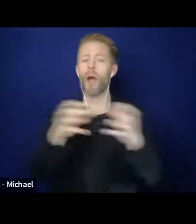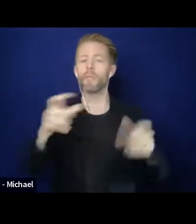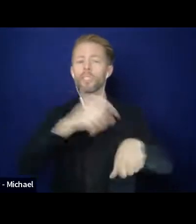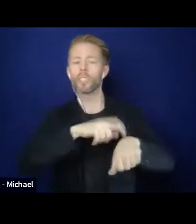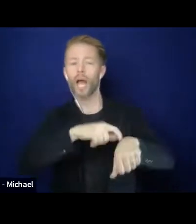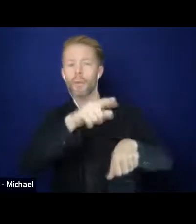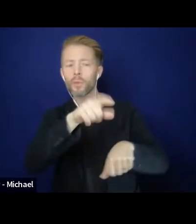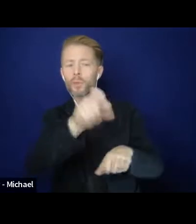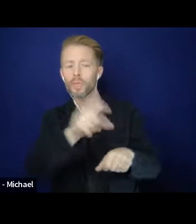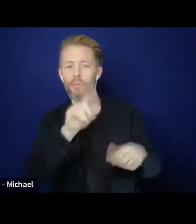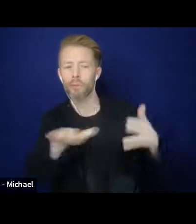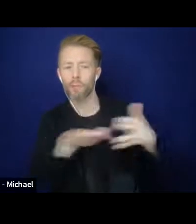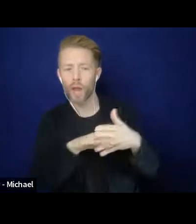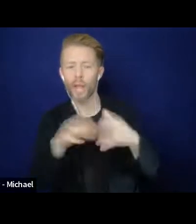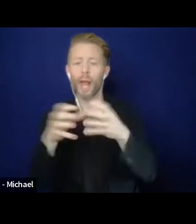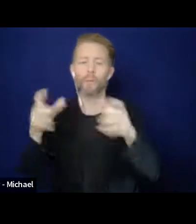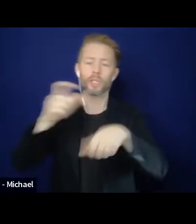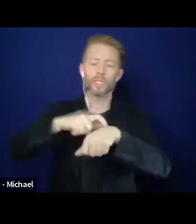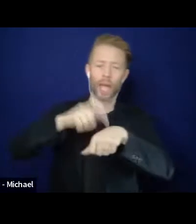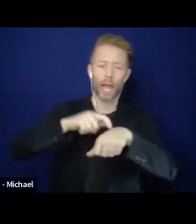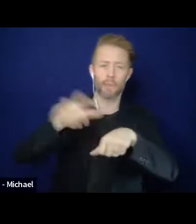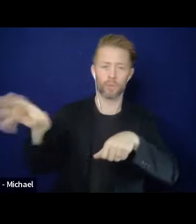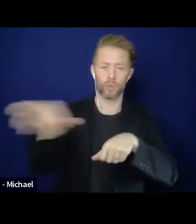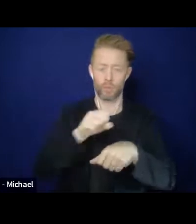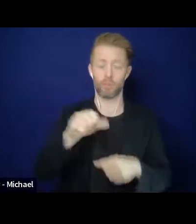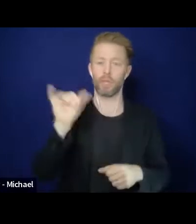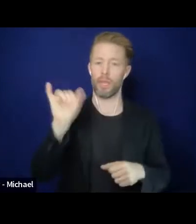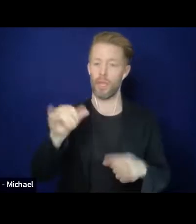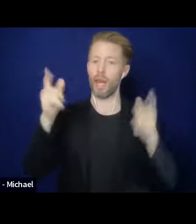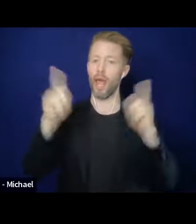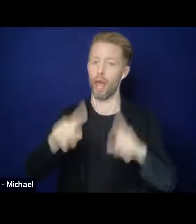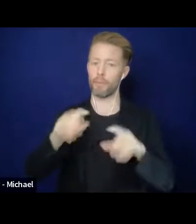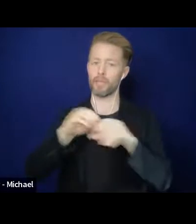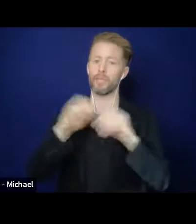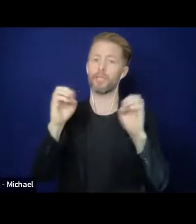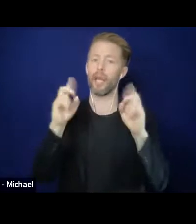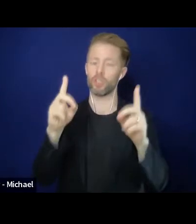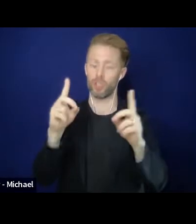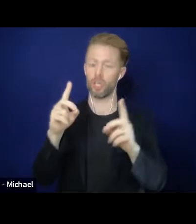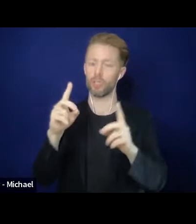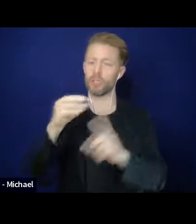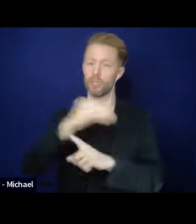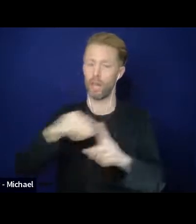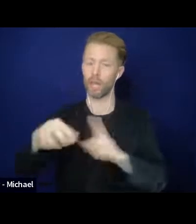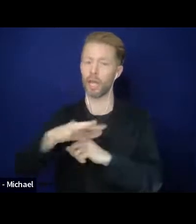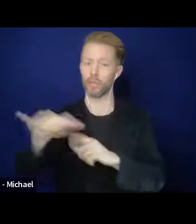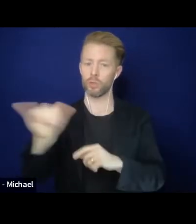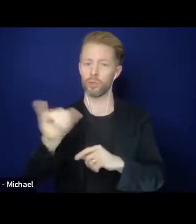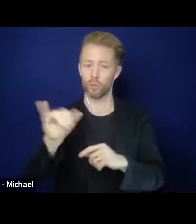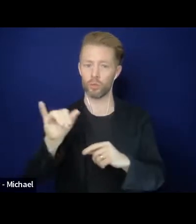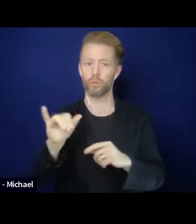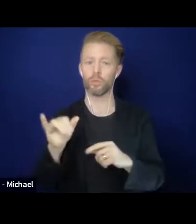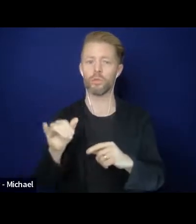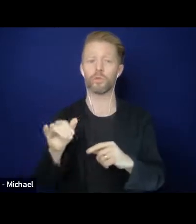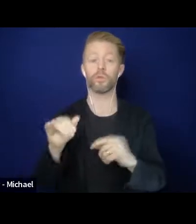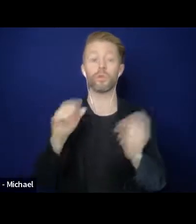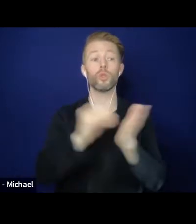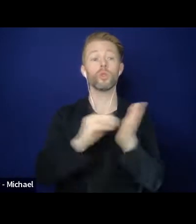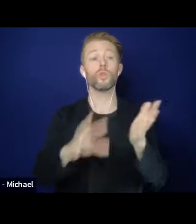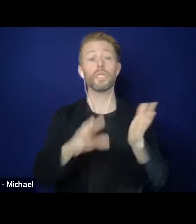versus how much time they took for a break. This happens in the education context as well. Students monitored for